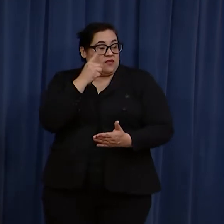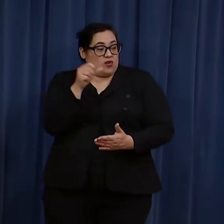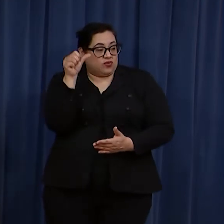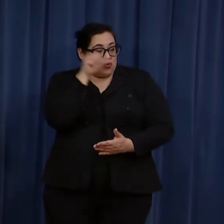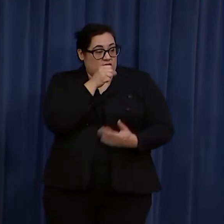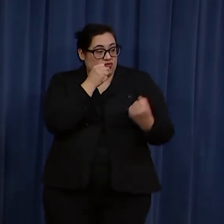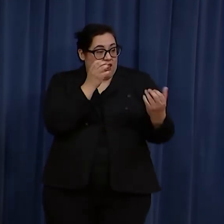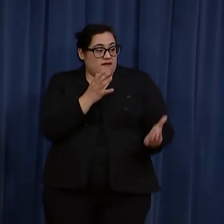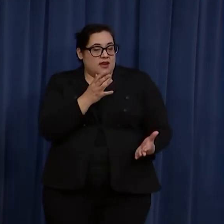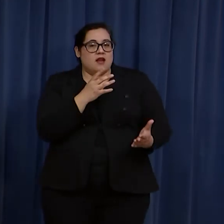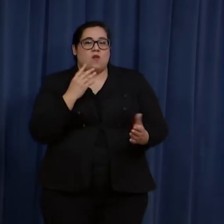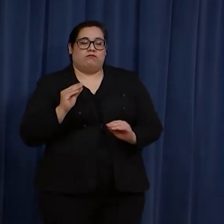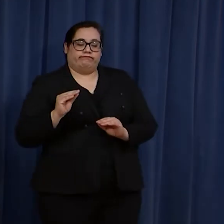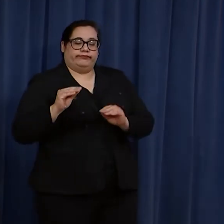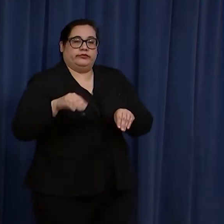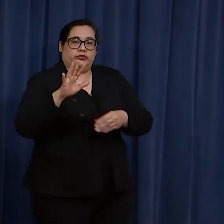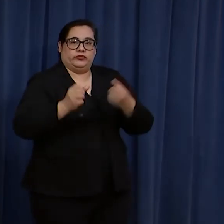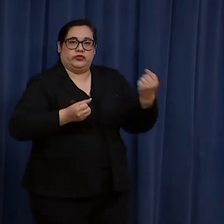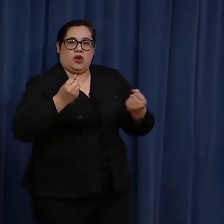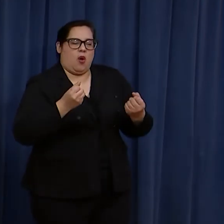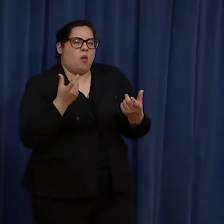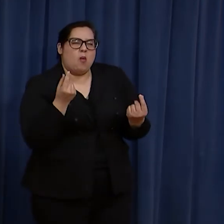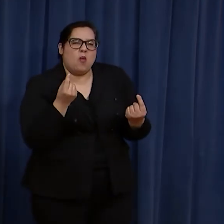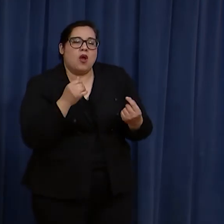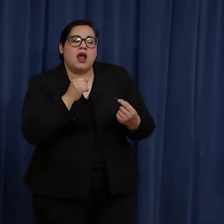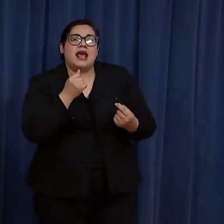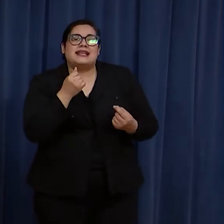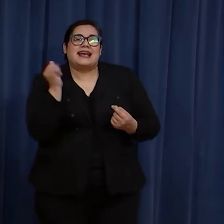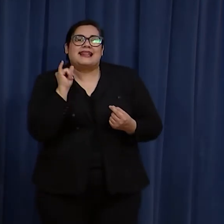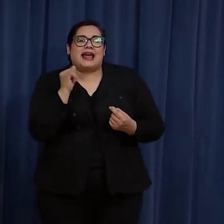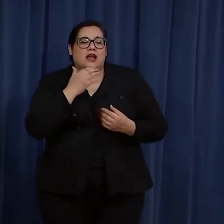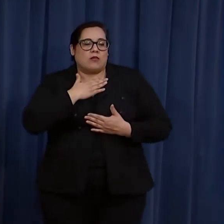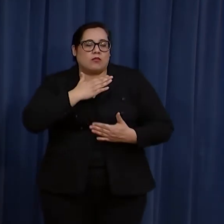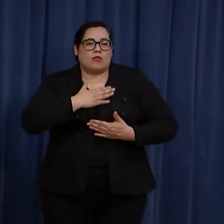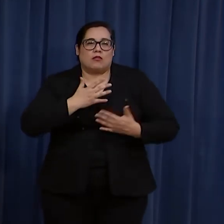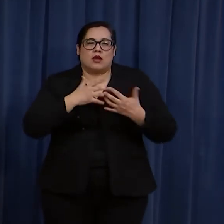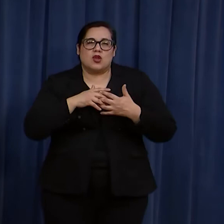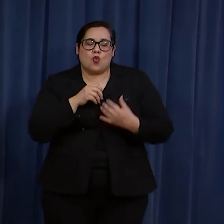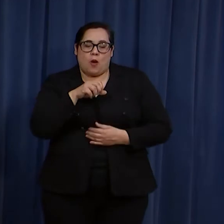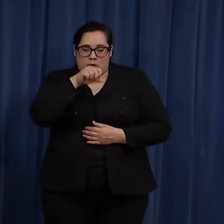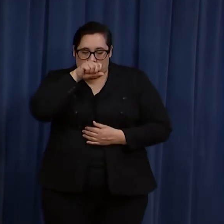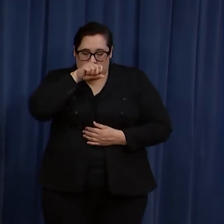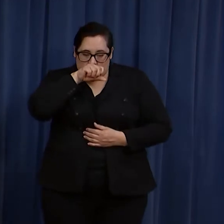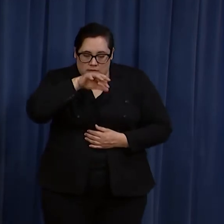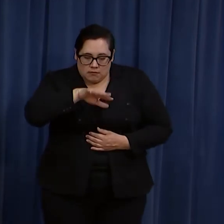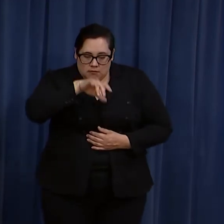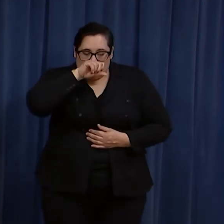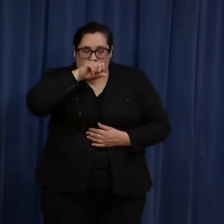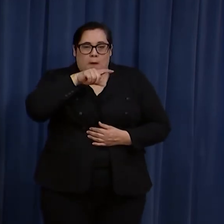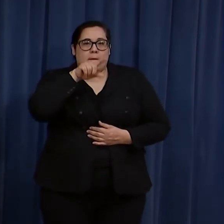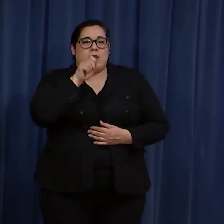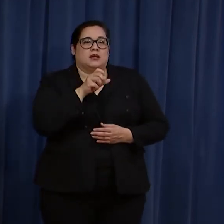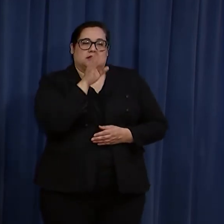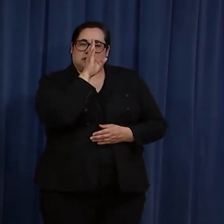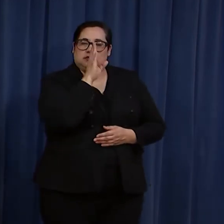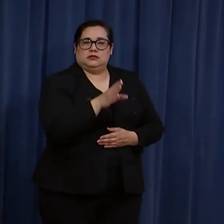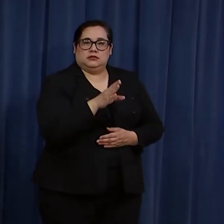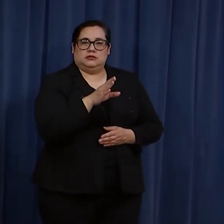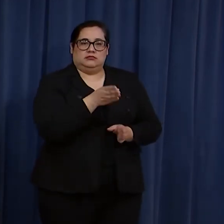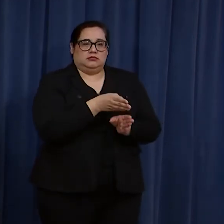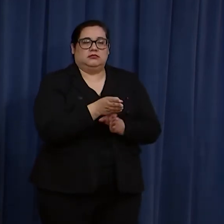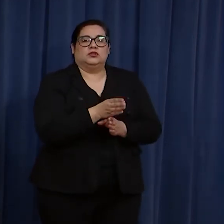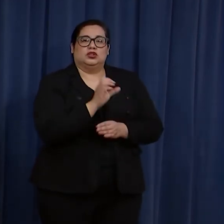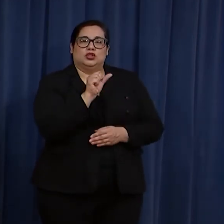You breathe into it, you have to be sober in order for the car to be able to